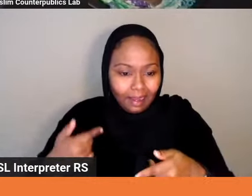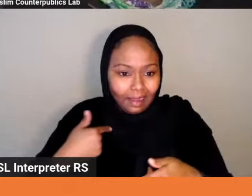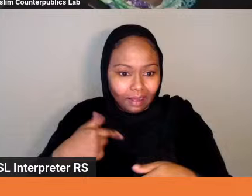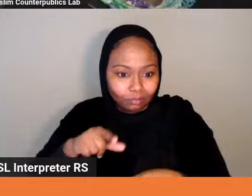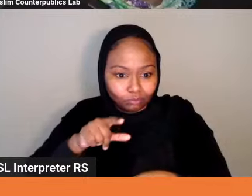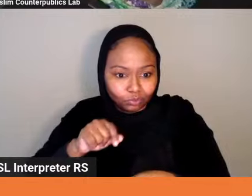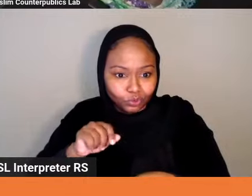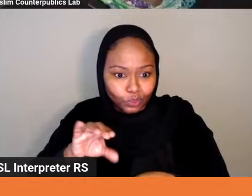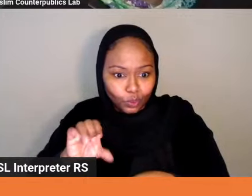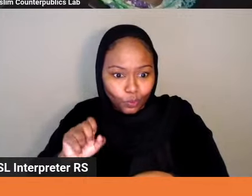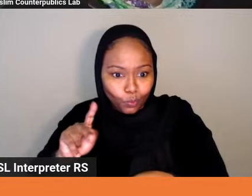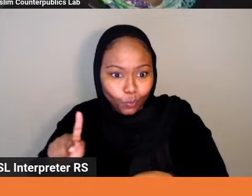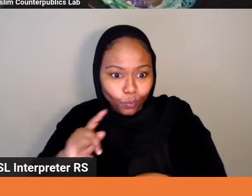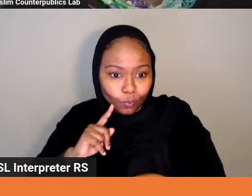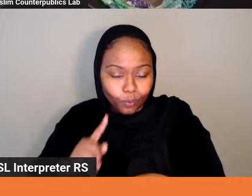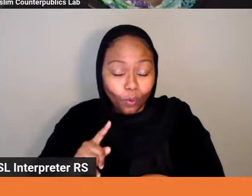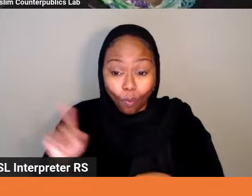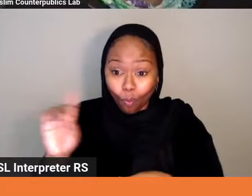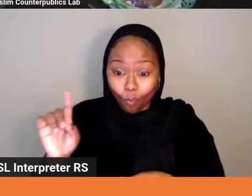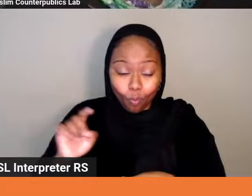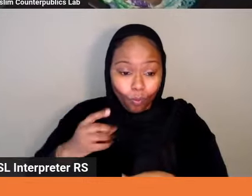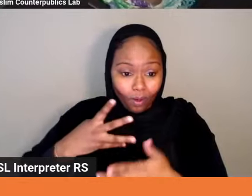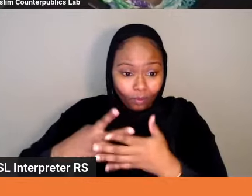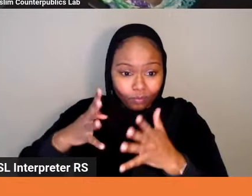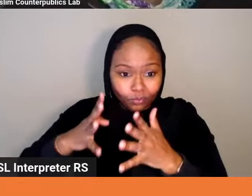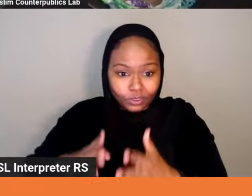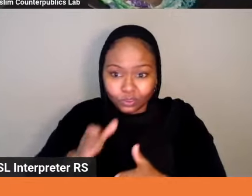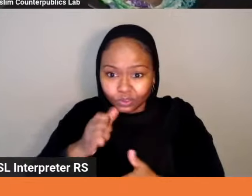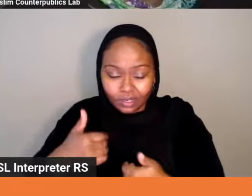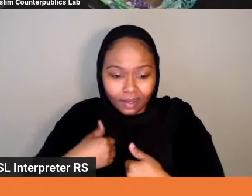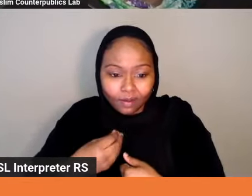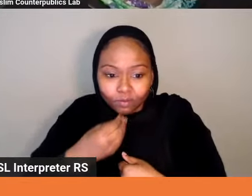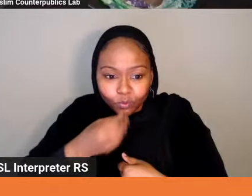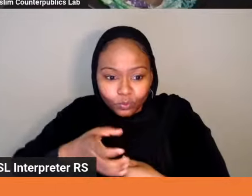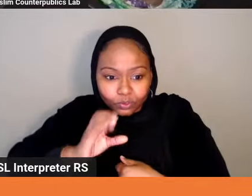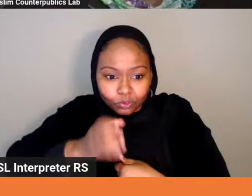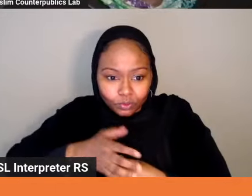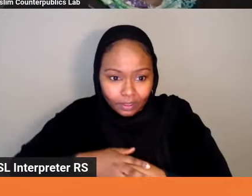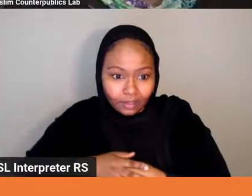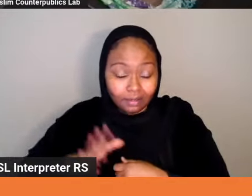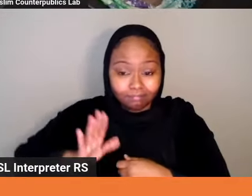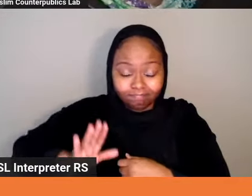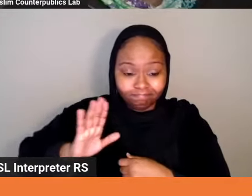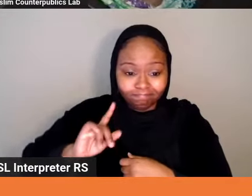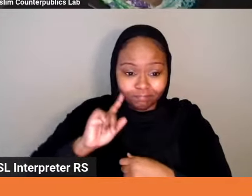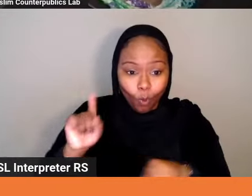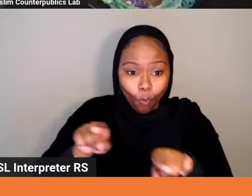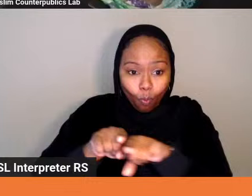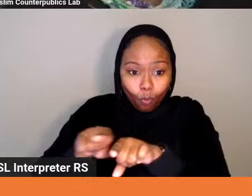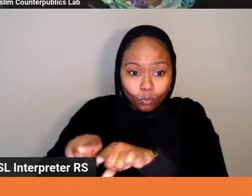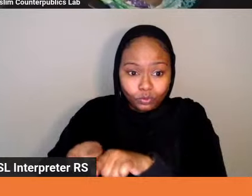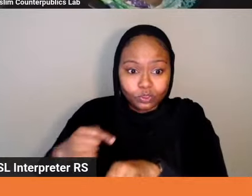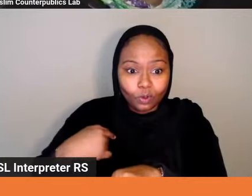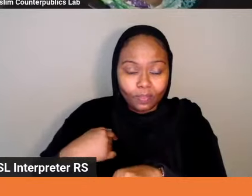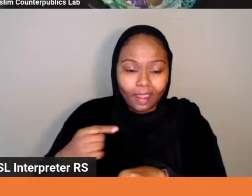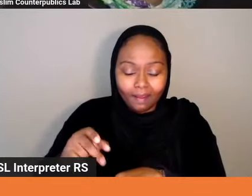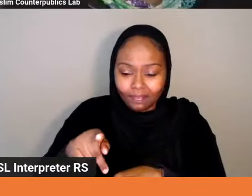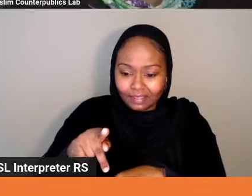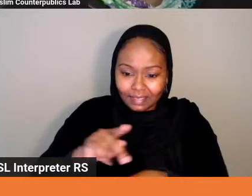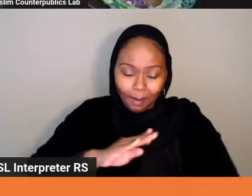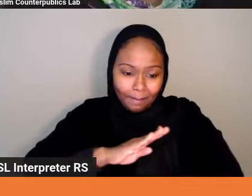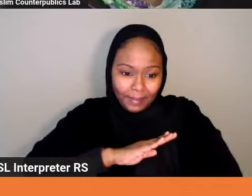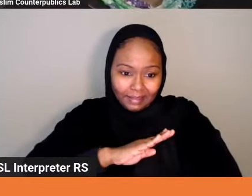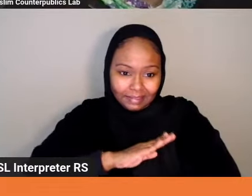And another article in 972 magazine described how Palestinians were rounded up and detained, subjected to electrical